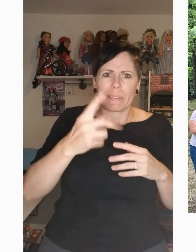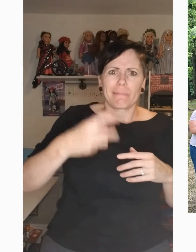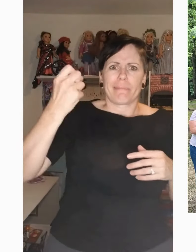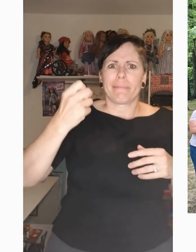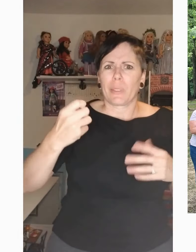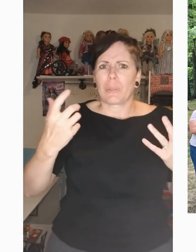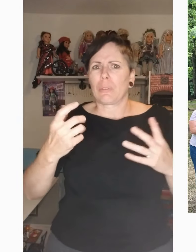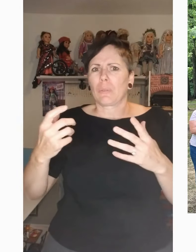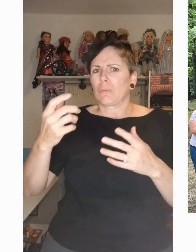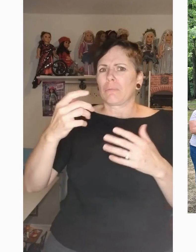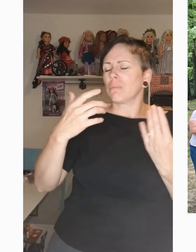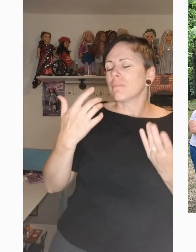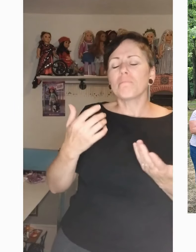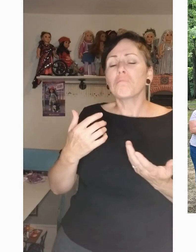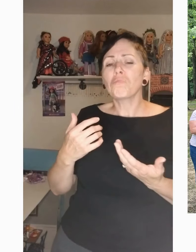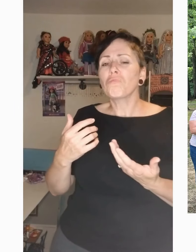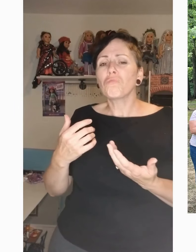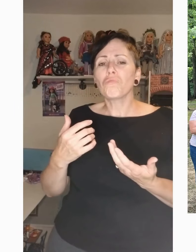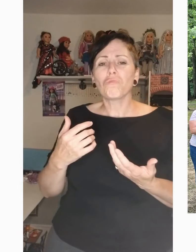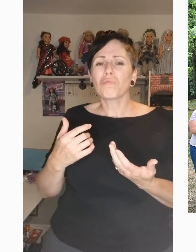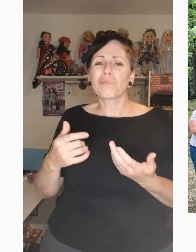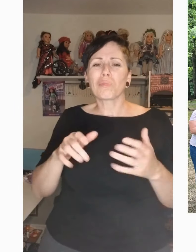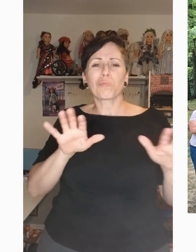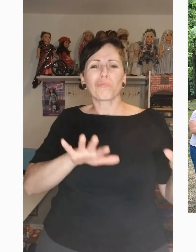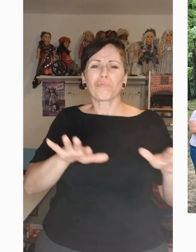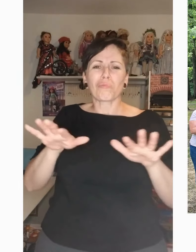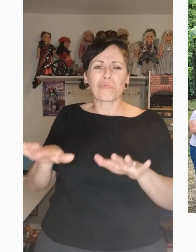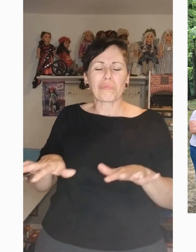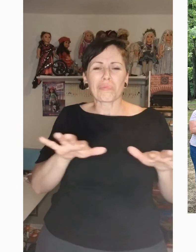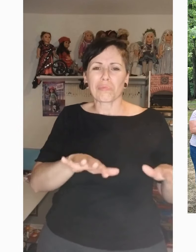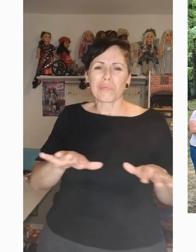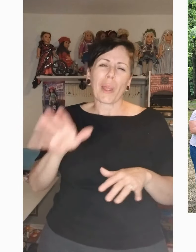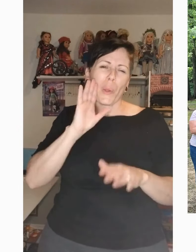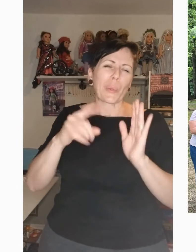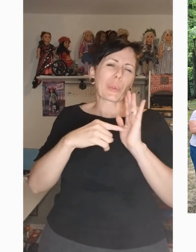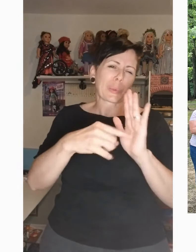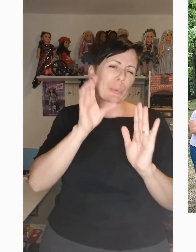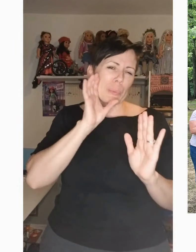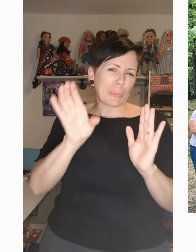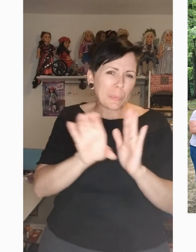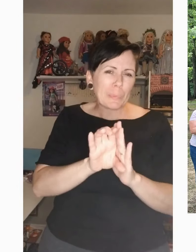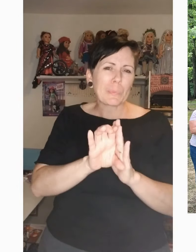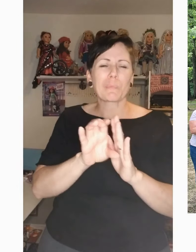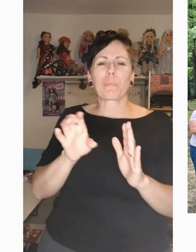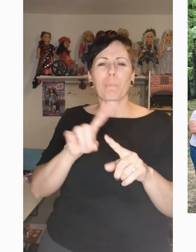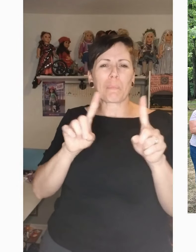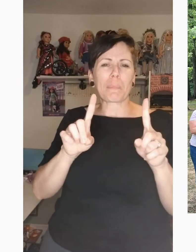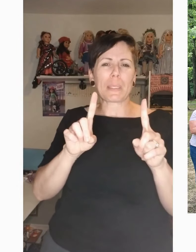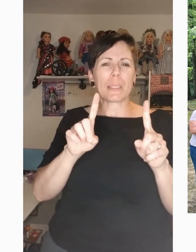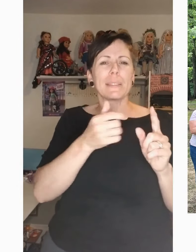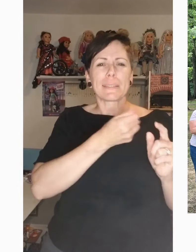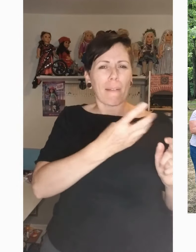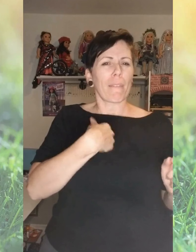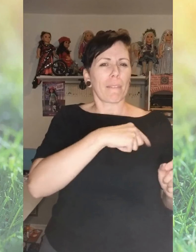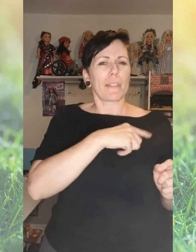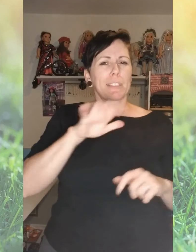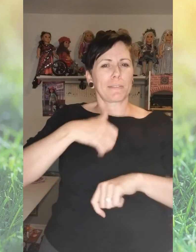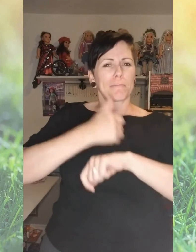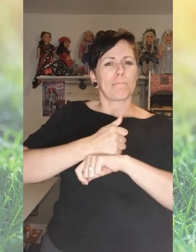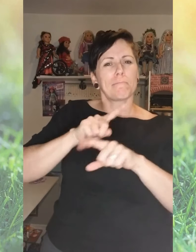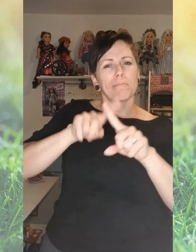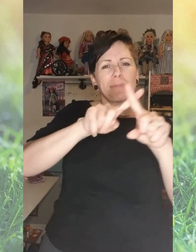And we just kind of set up different scenes. So I'm going to be showing you pictures so you can get a sense of what different scenes were set up.